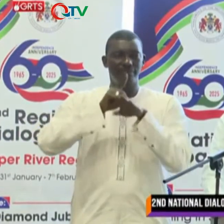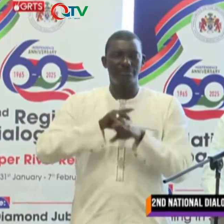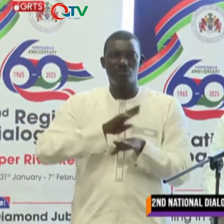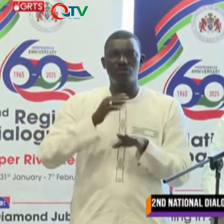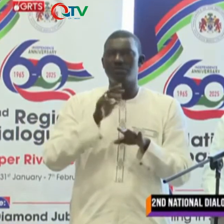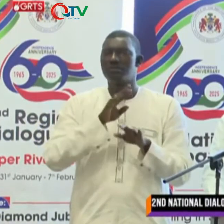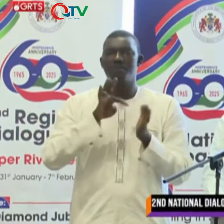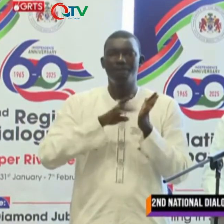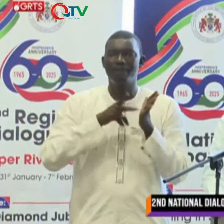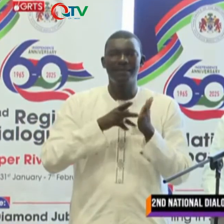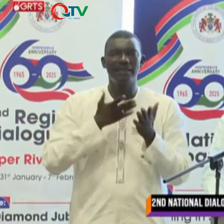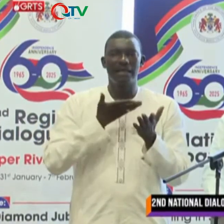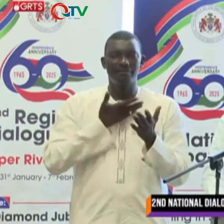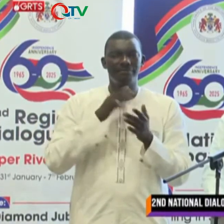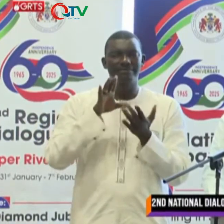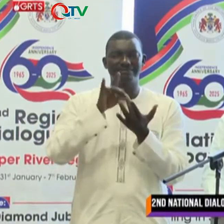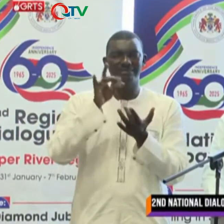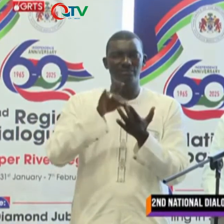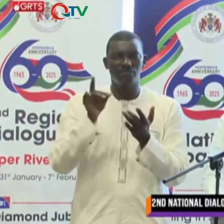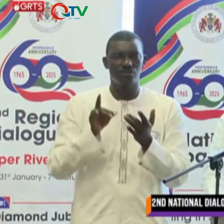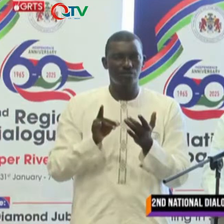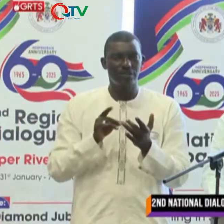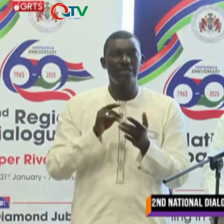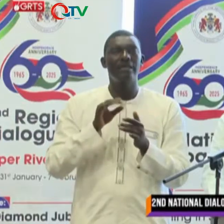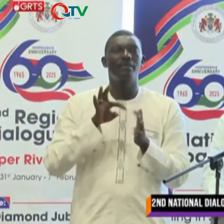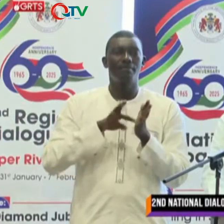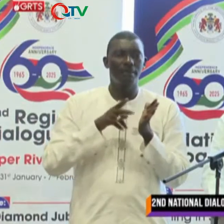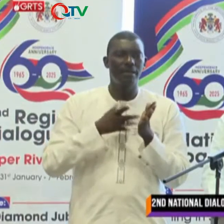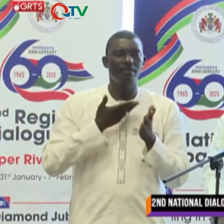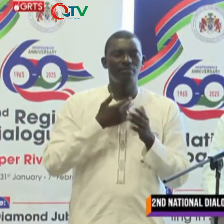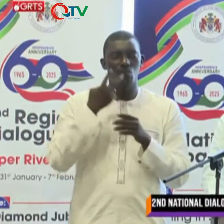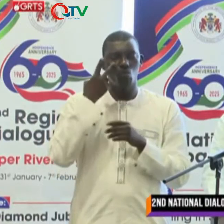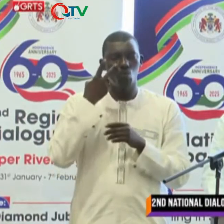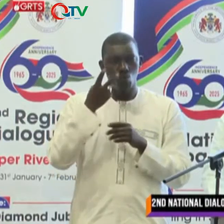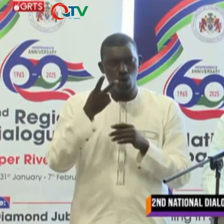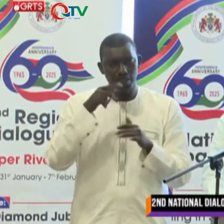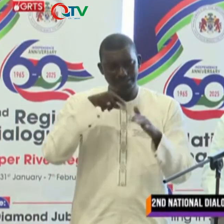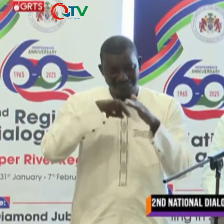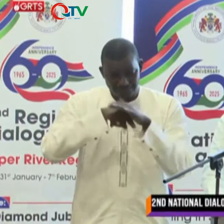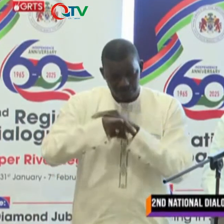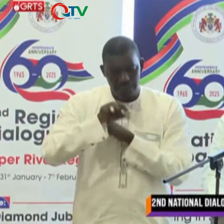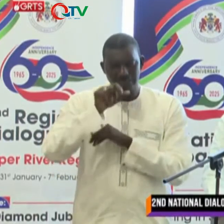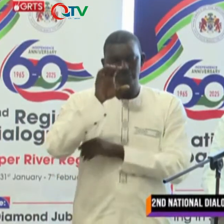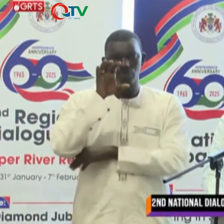taking decisions. It connotes looking inward as a nation,